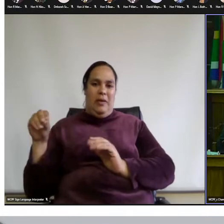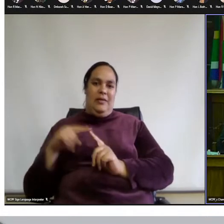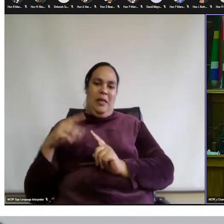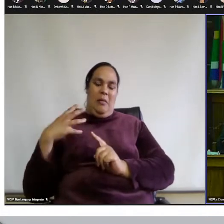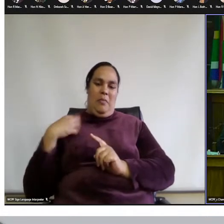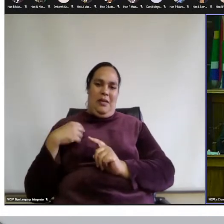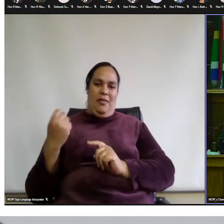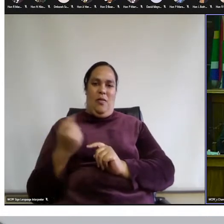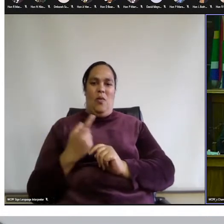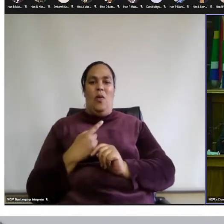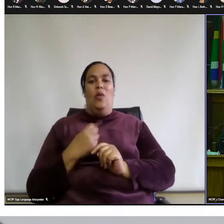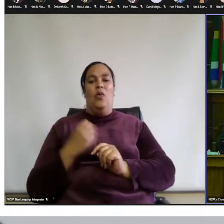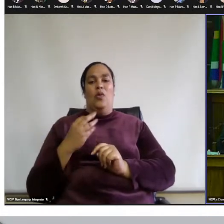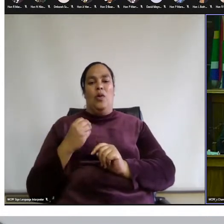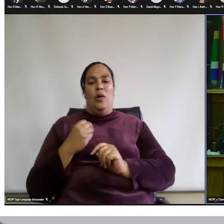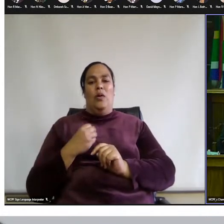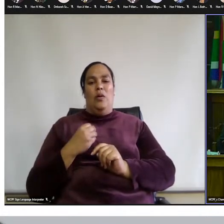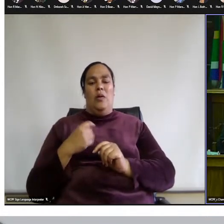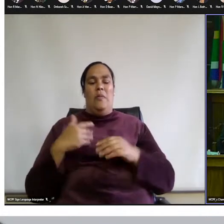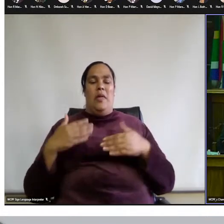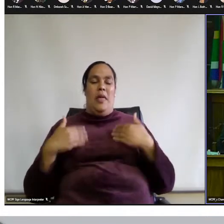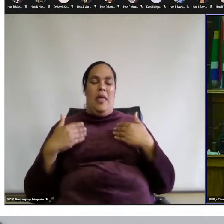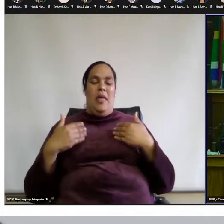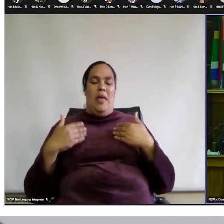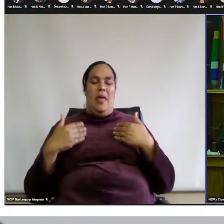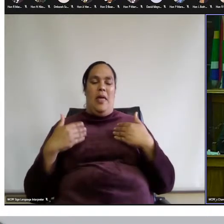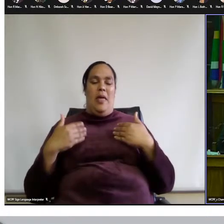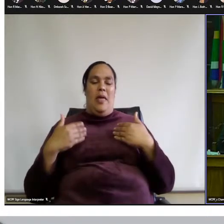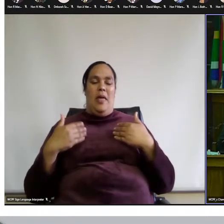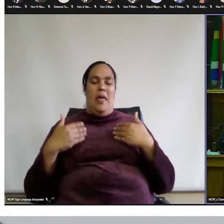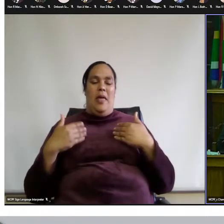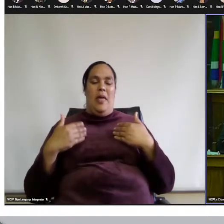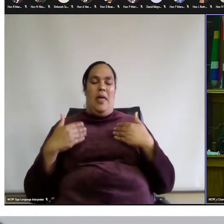So I'm glad that there's agreement.